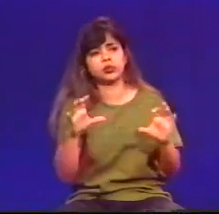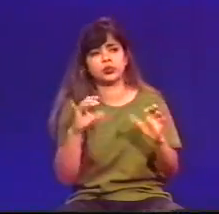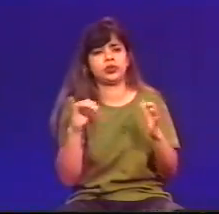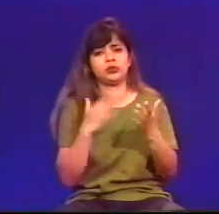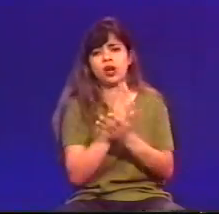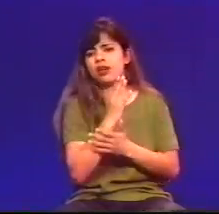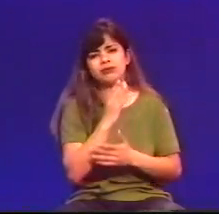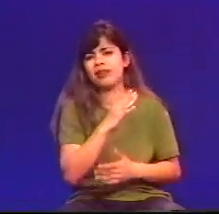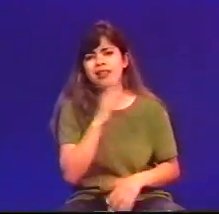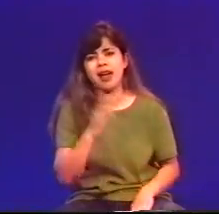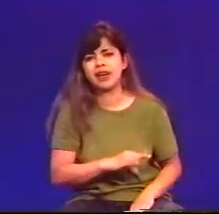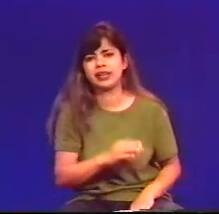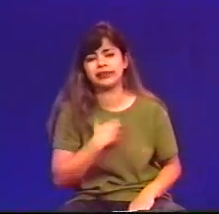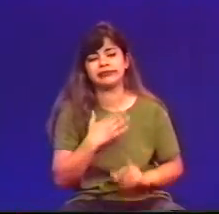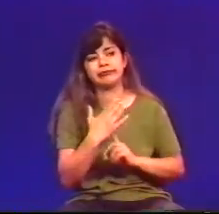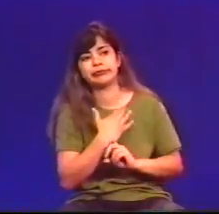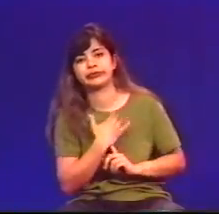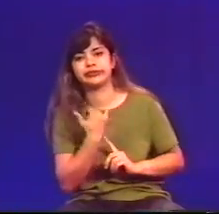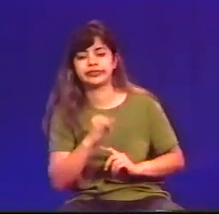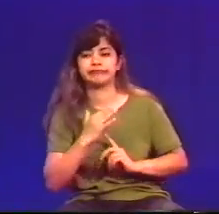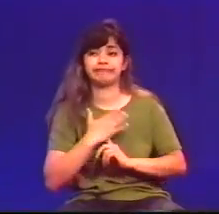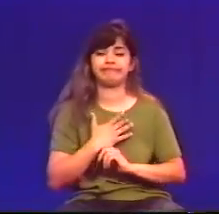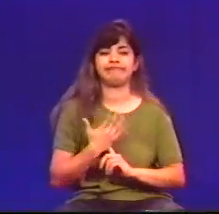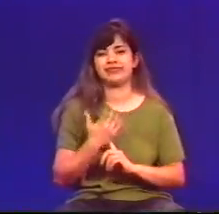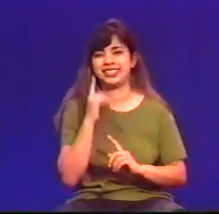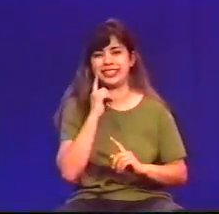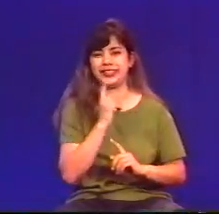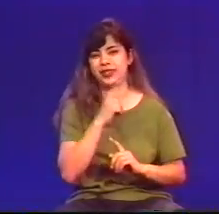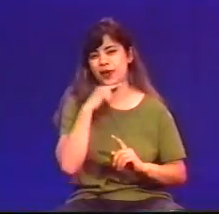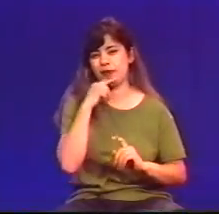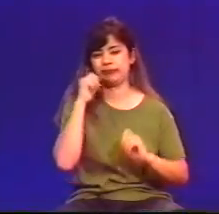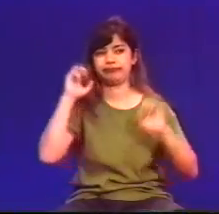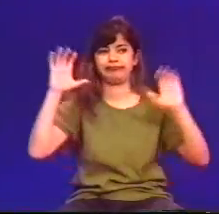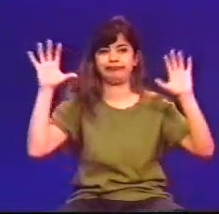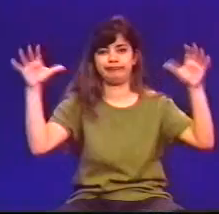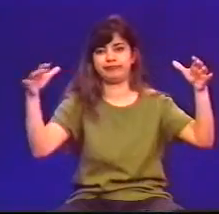This was an idea that I had never really been exposed to in Pakistan.